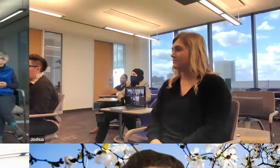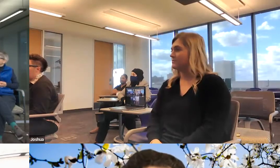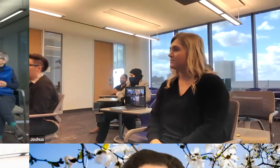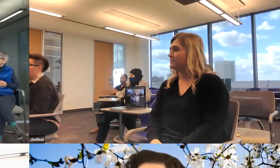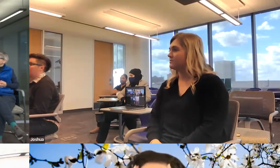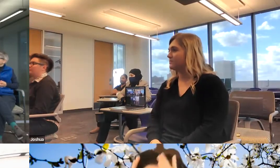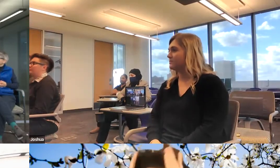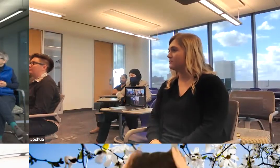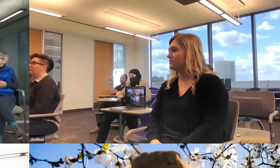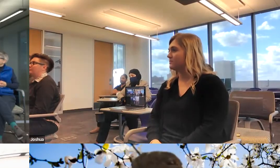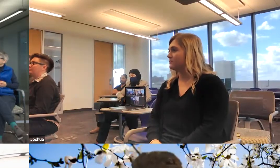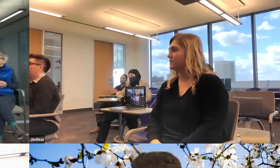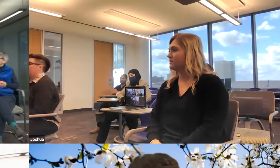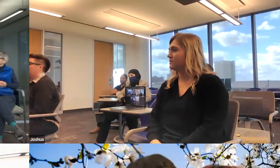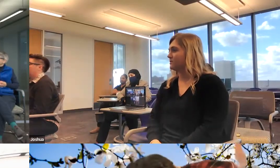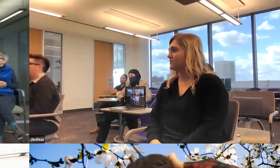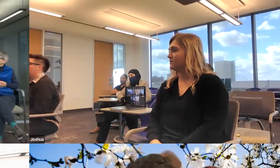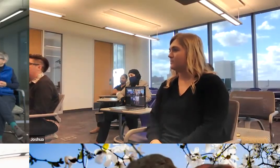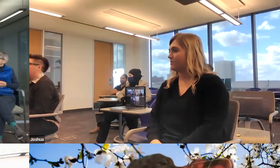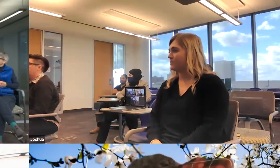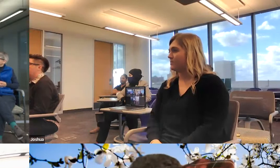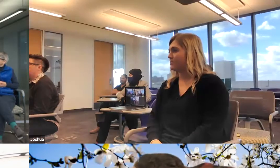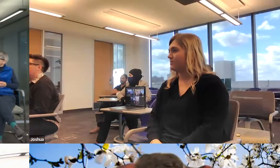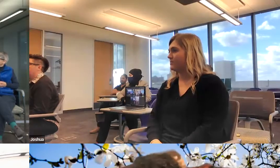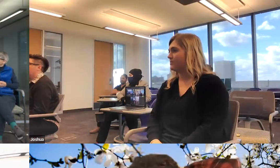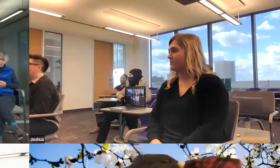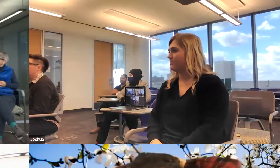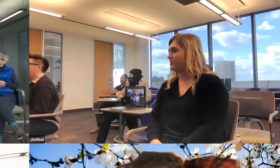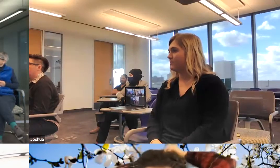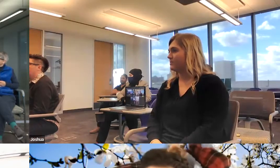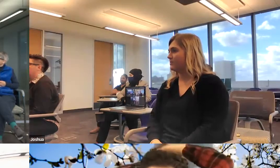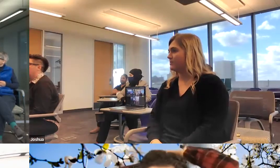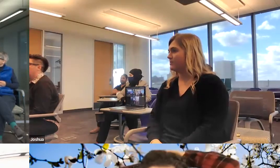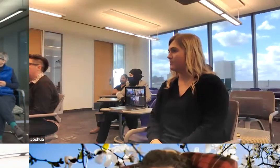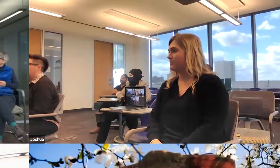I guess I could start. This is Krishna speaking.